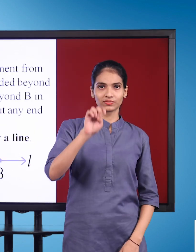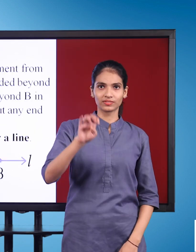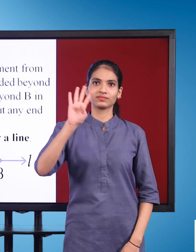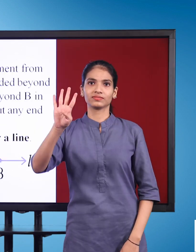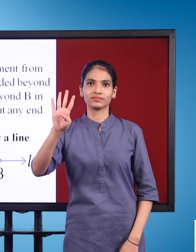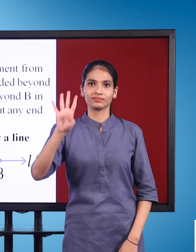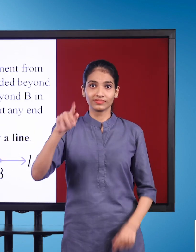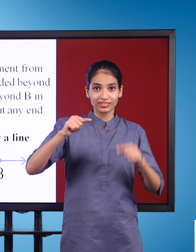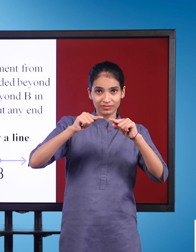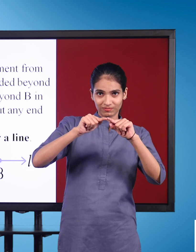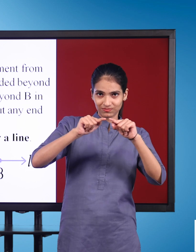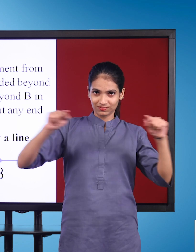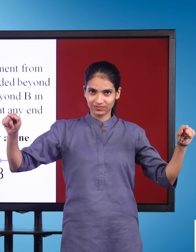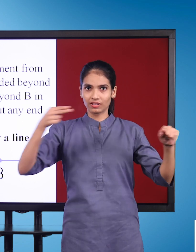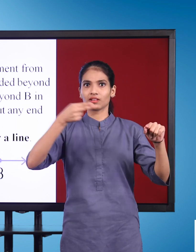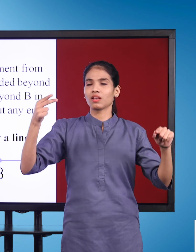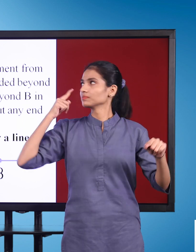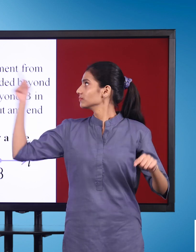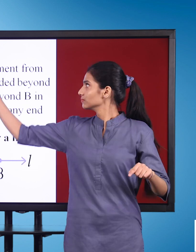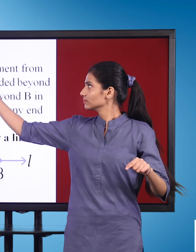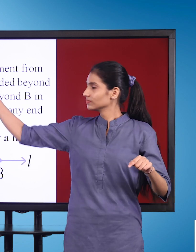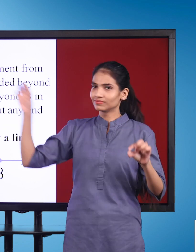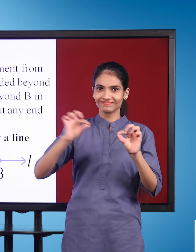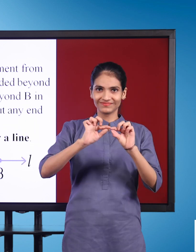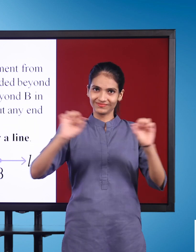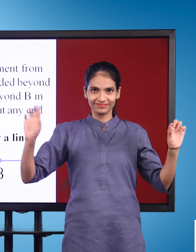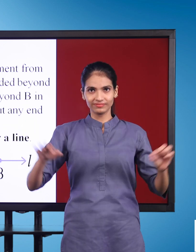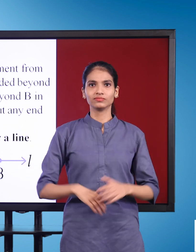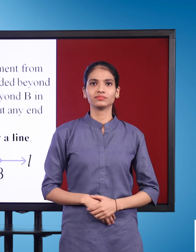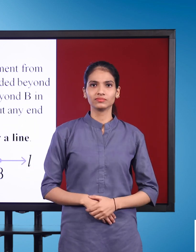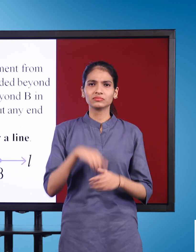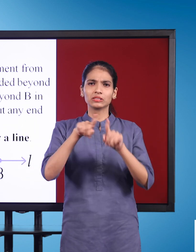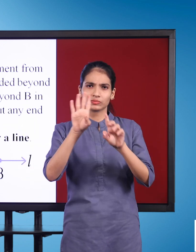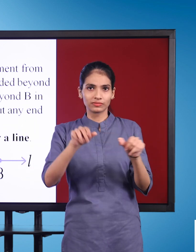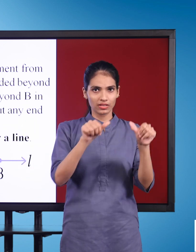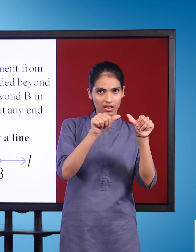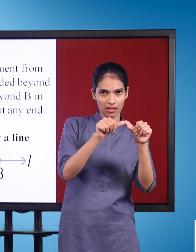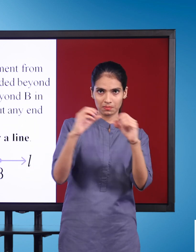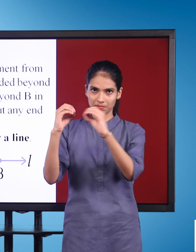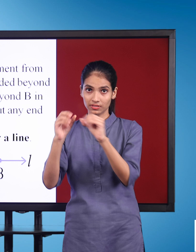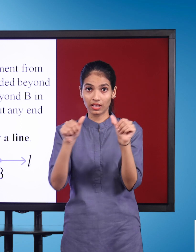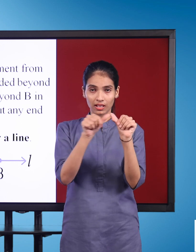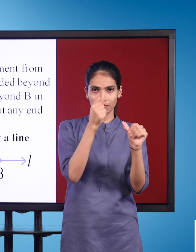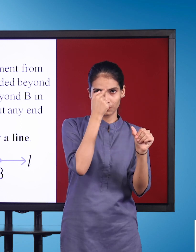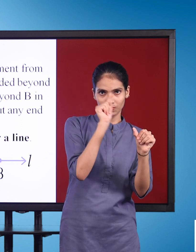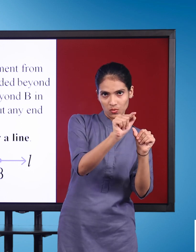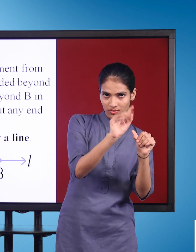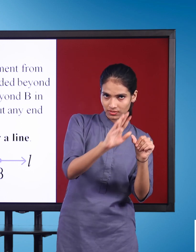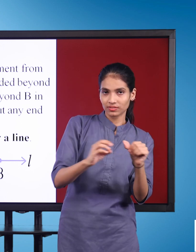4.4. A line. Imagine that the line segment from A to B, that is AB with an overhead dash,